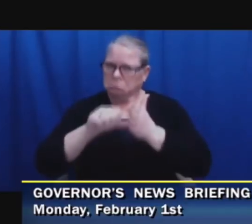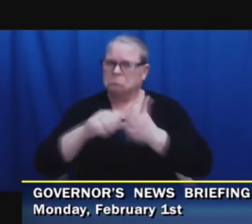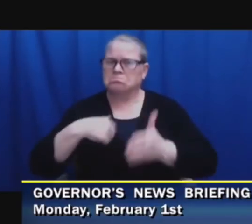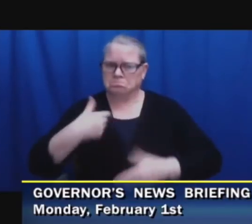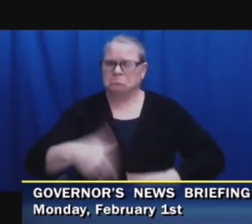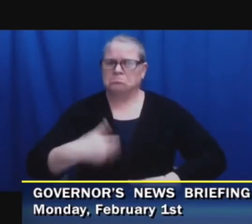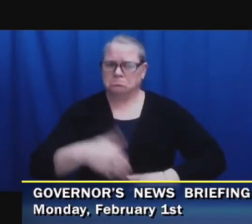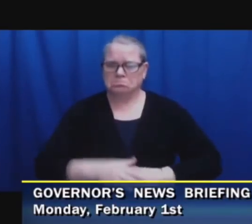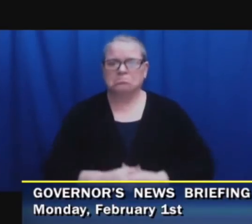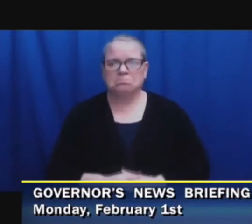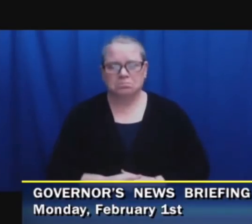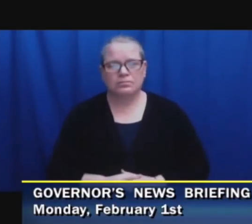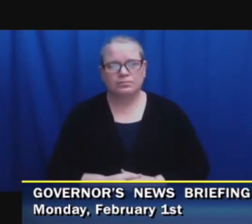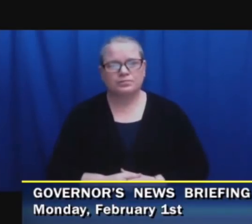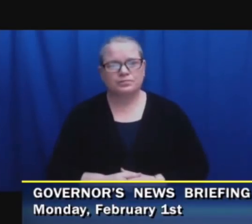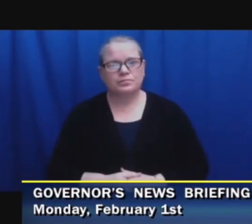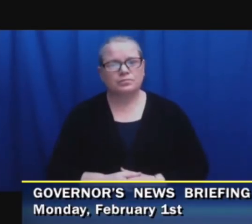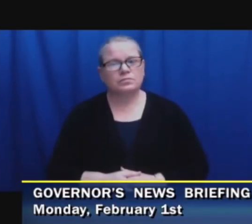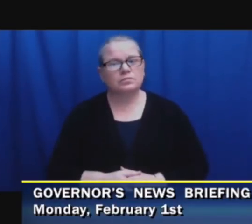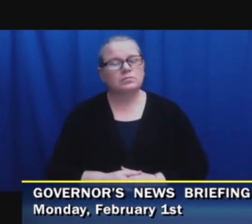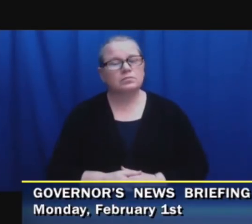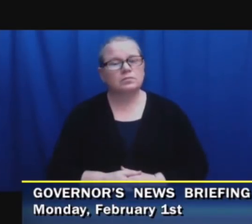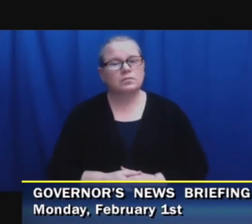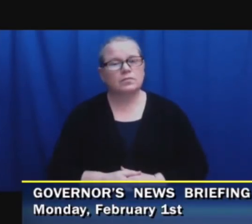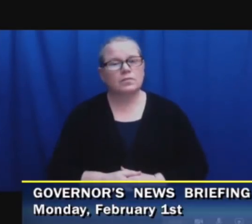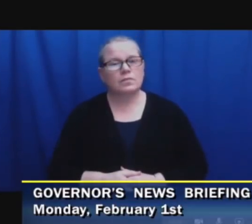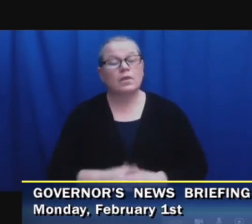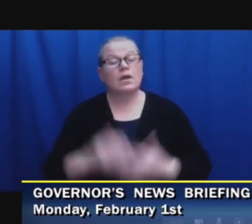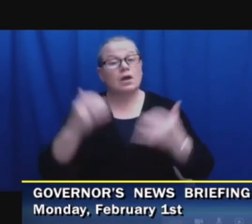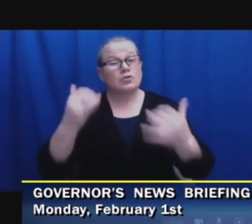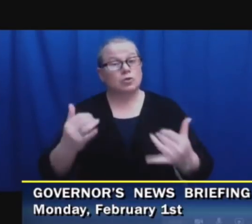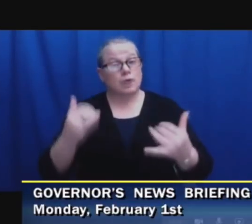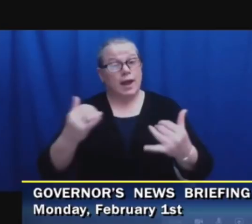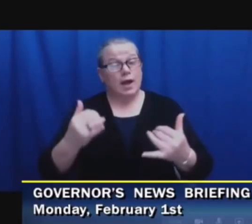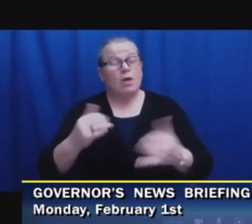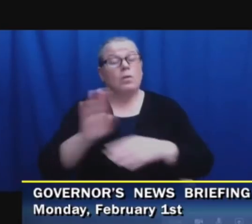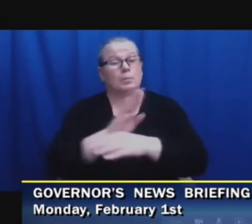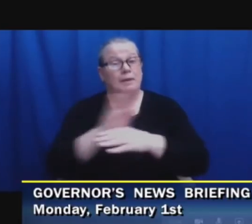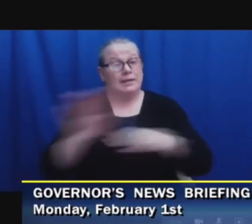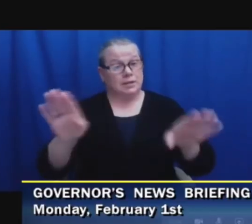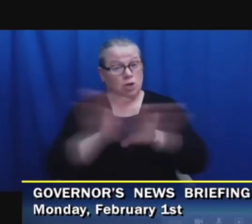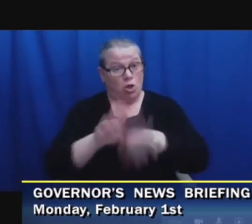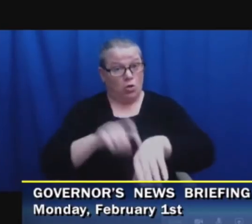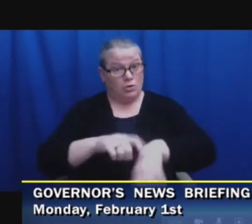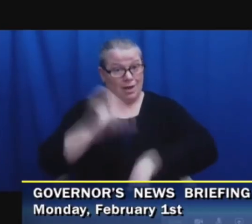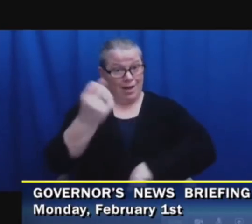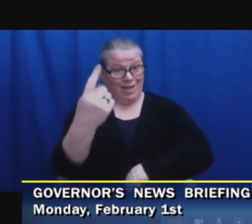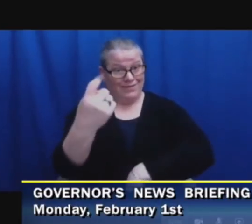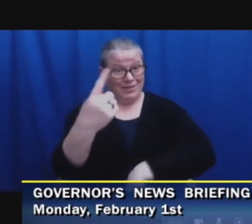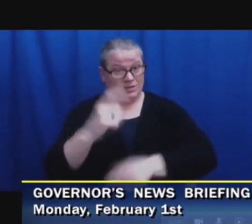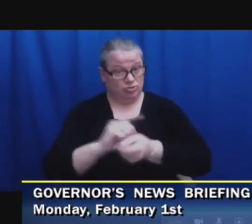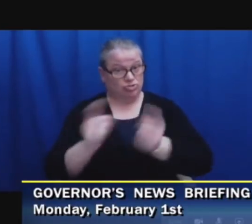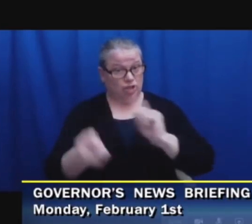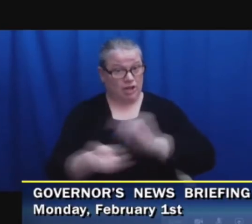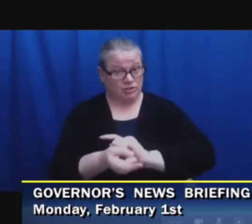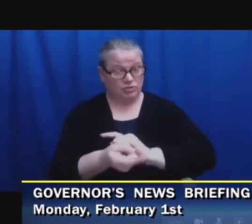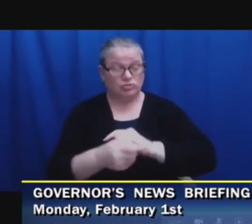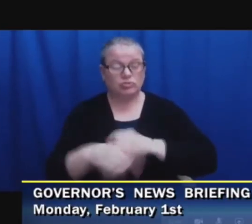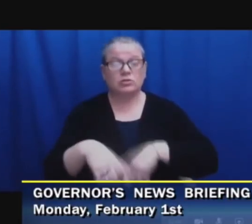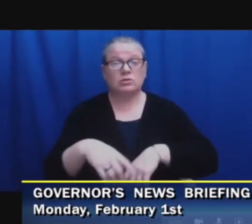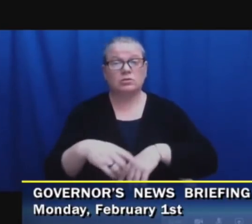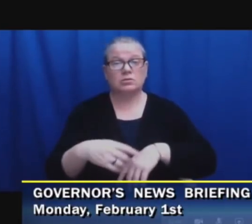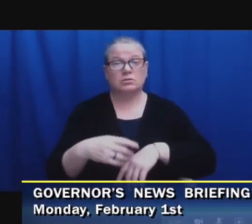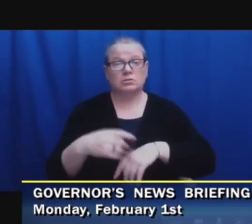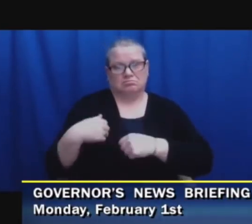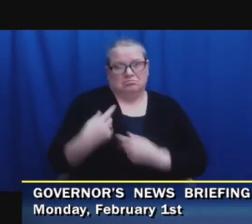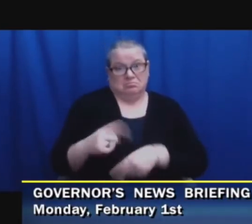The change now to 11 o'clock curfew as opposed to 10 o'clock. Do you